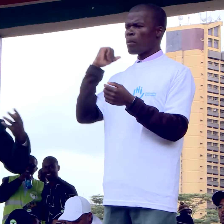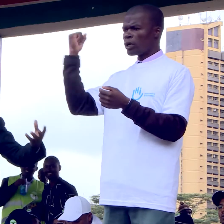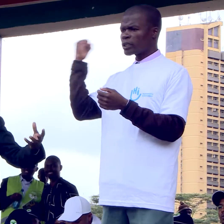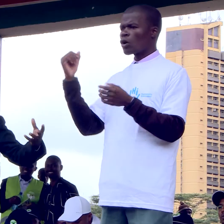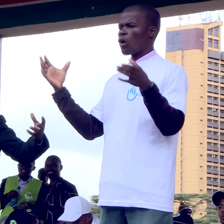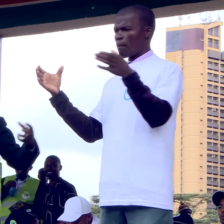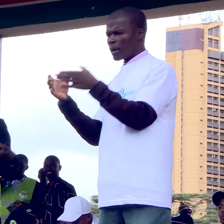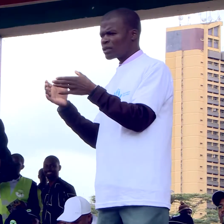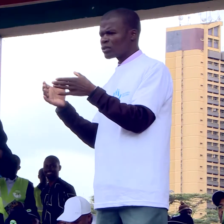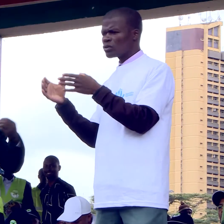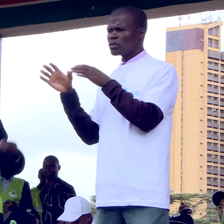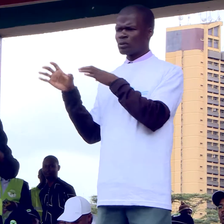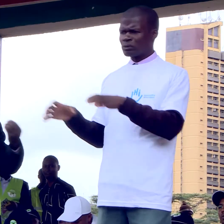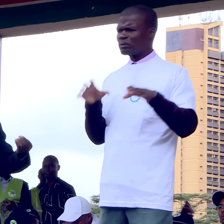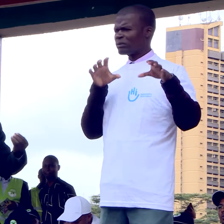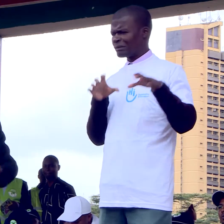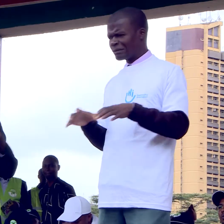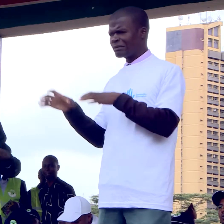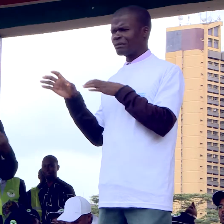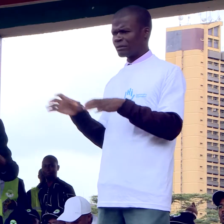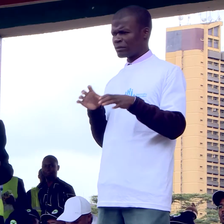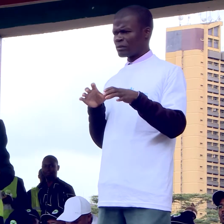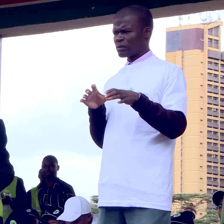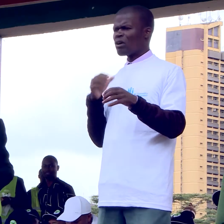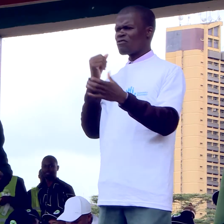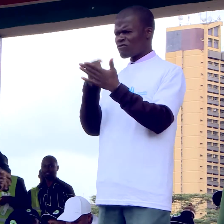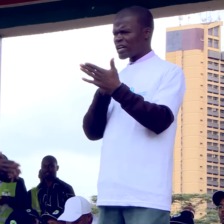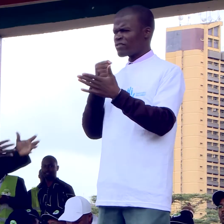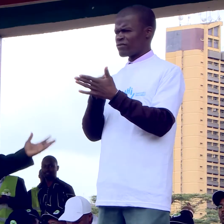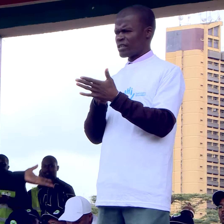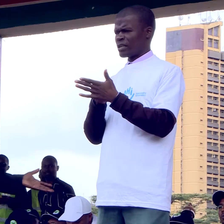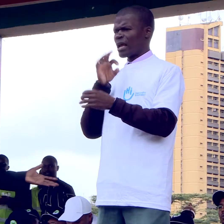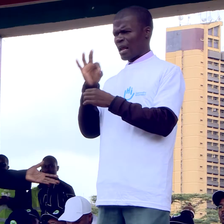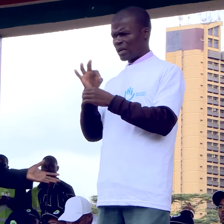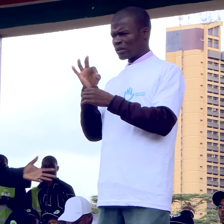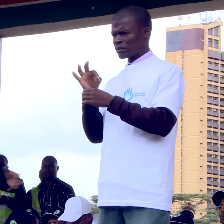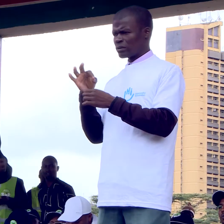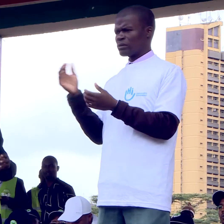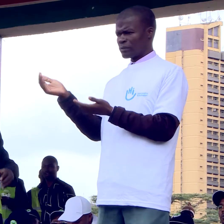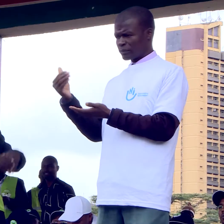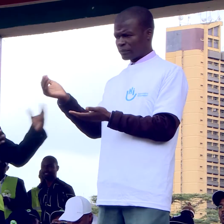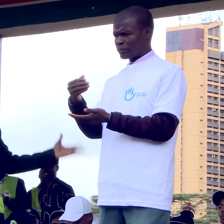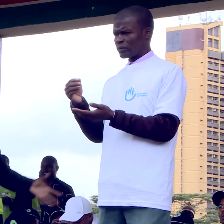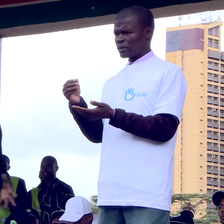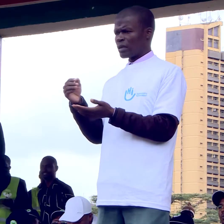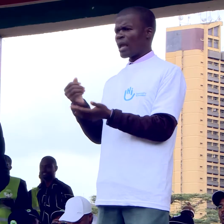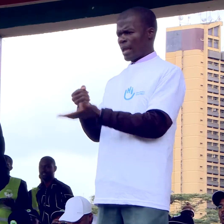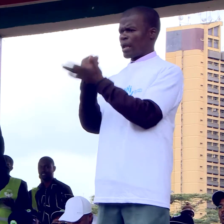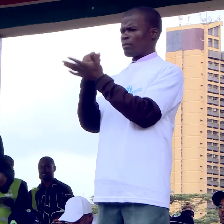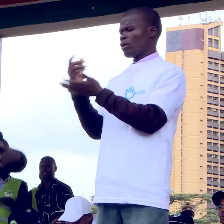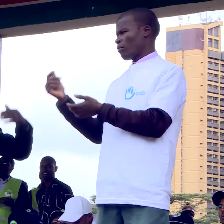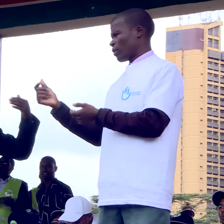na fujo wakati political parties wanafanya nominations zao. Wapewe nafasi ya kutosha, ikiwezekana wasaidiwe